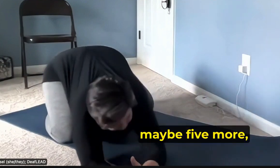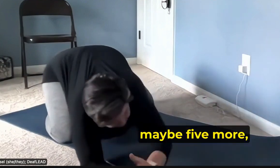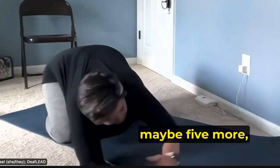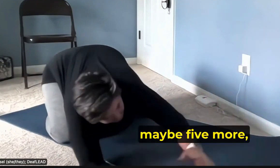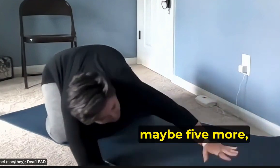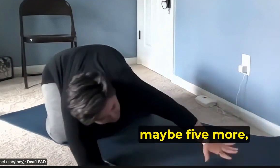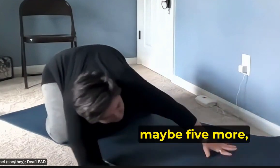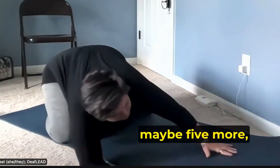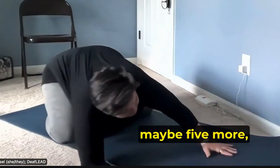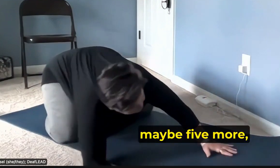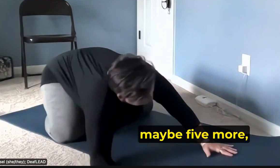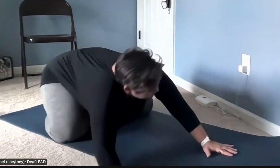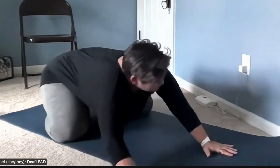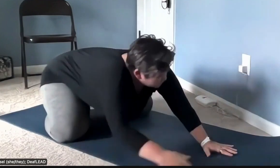Maybe 5 more.